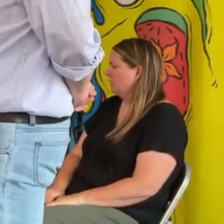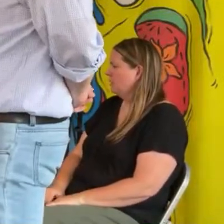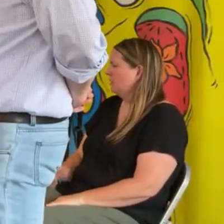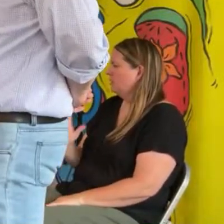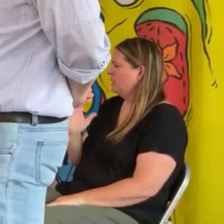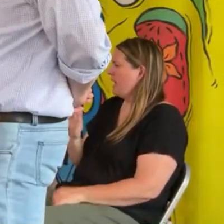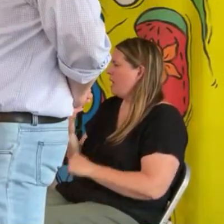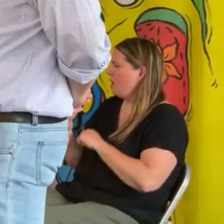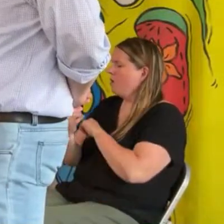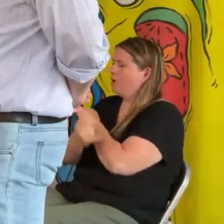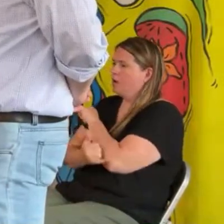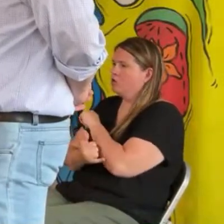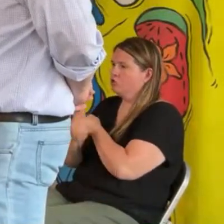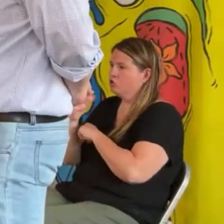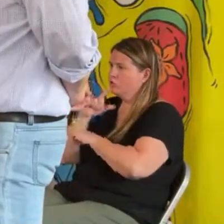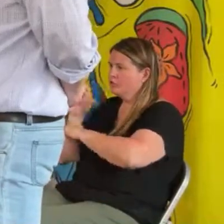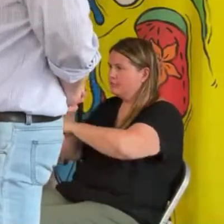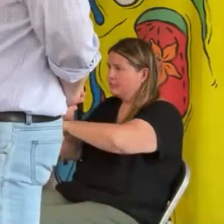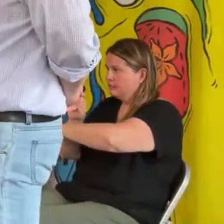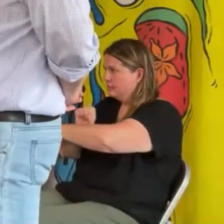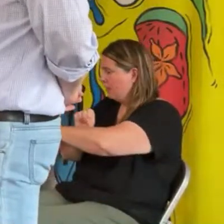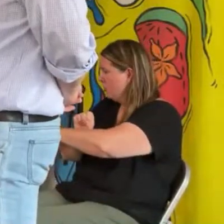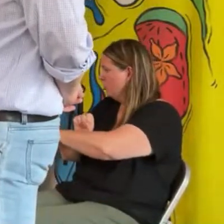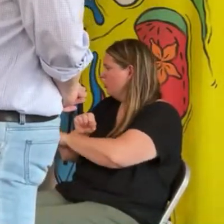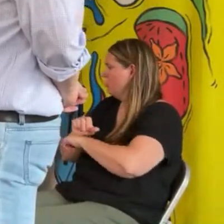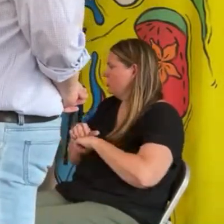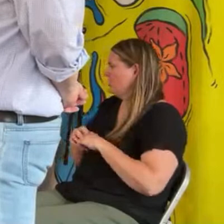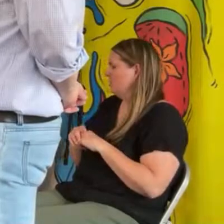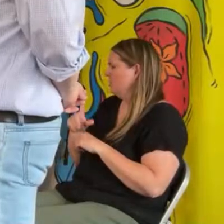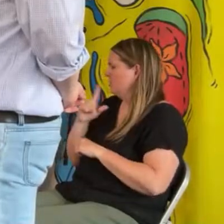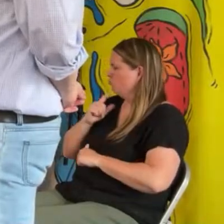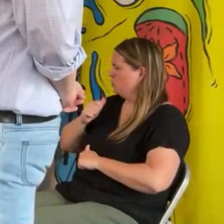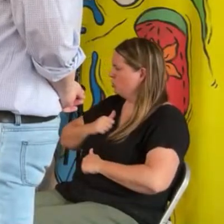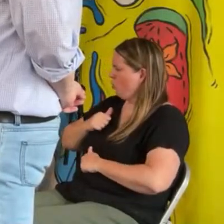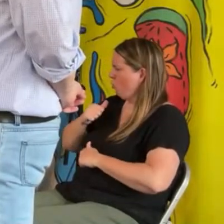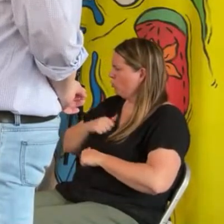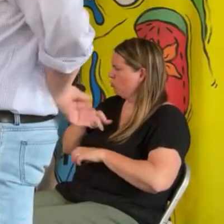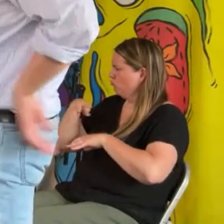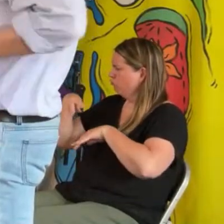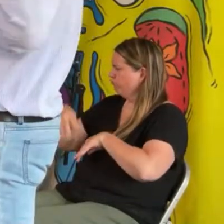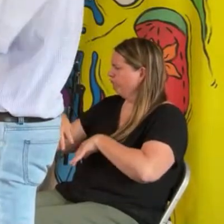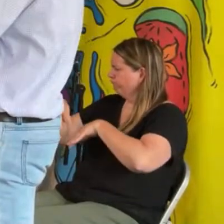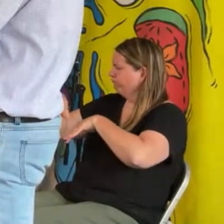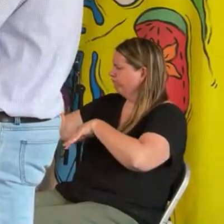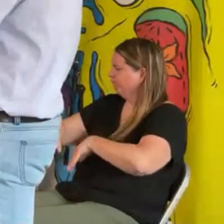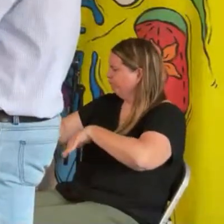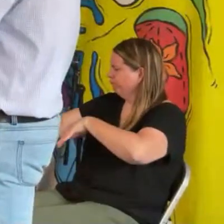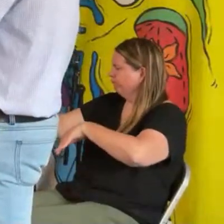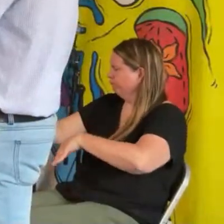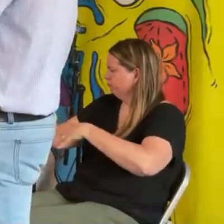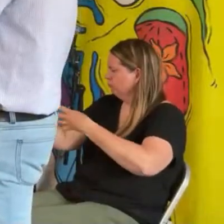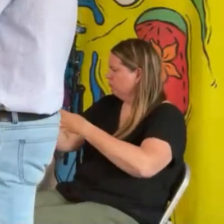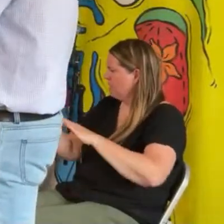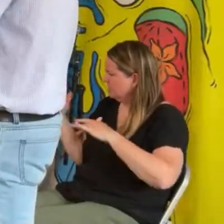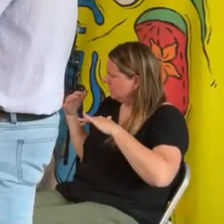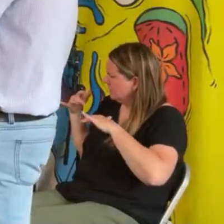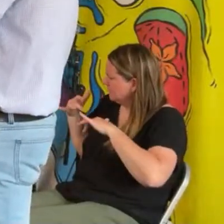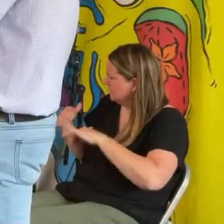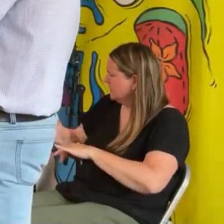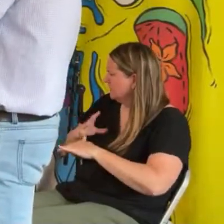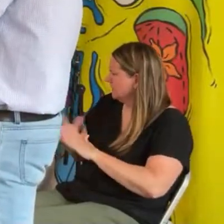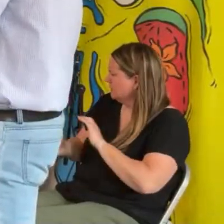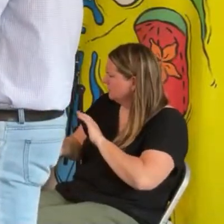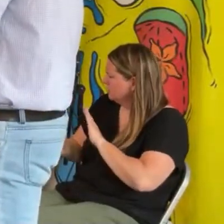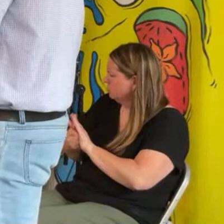Our country is a stage when soldiers march into town, public assemblies are officially